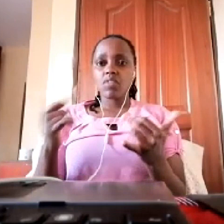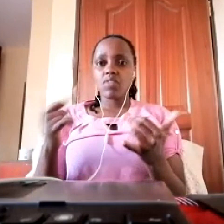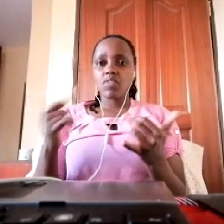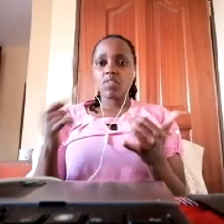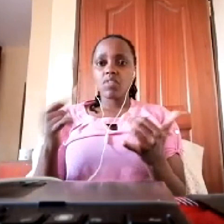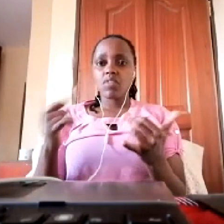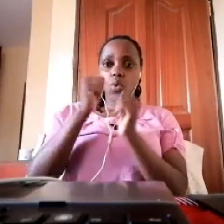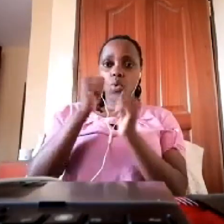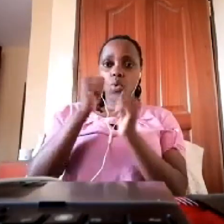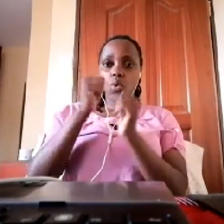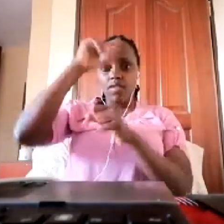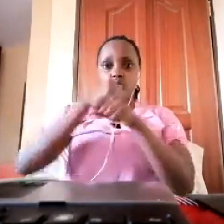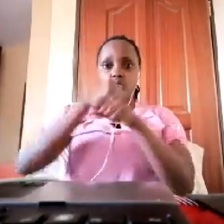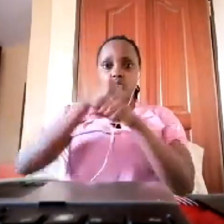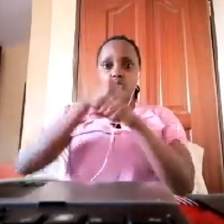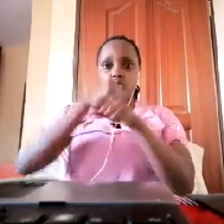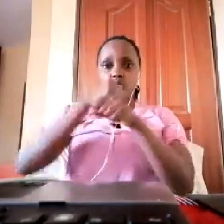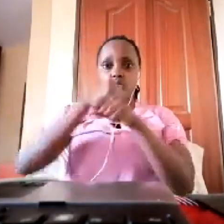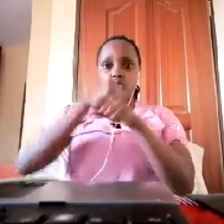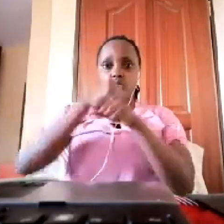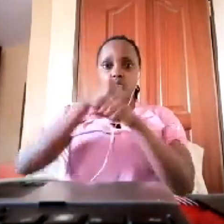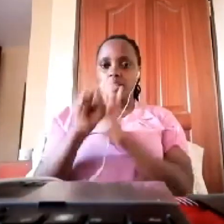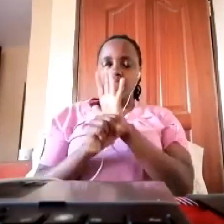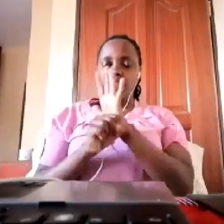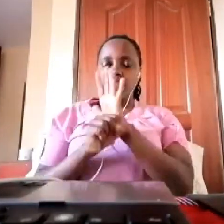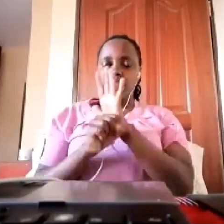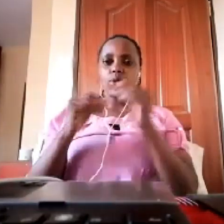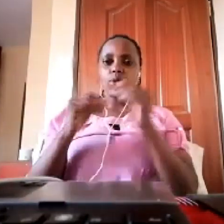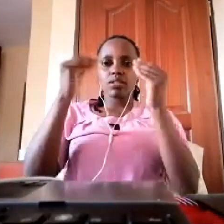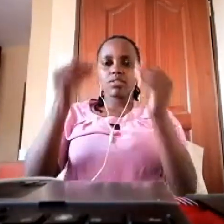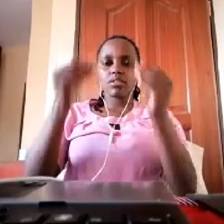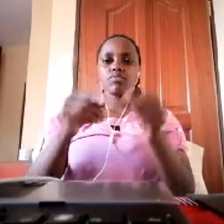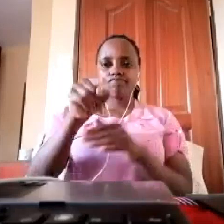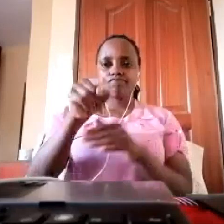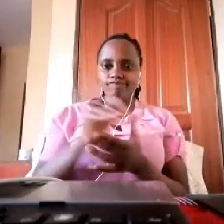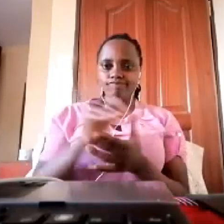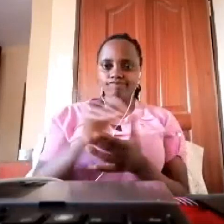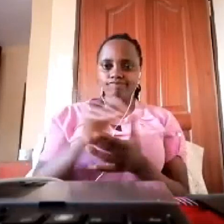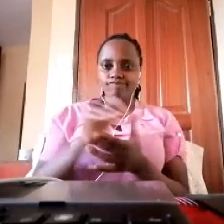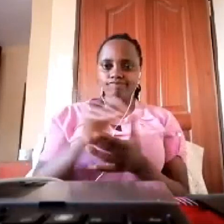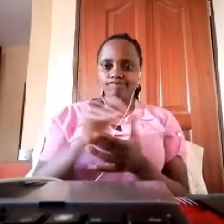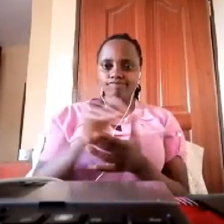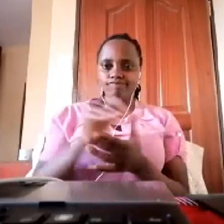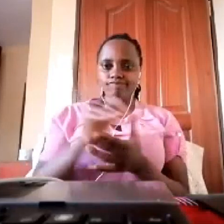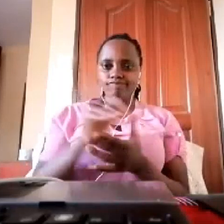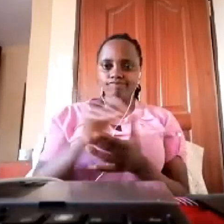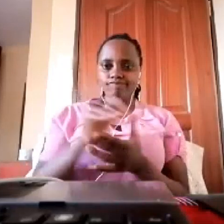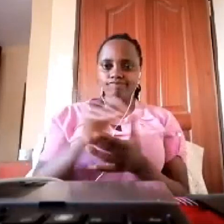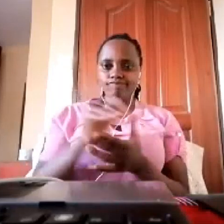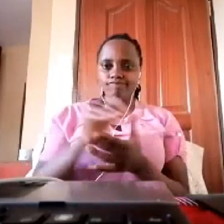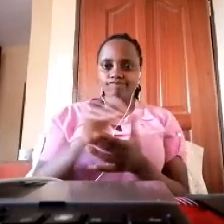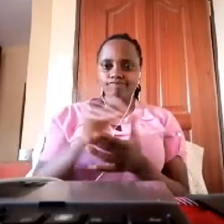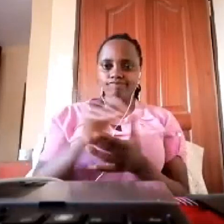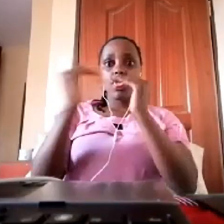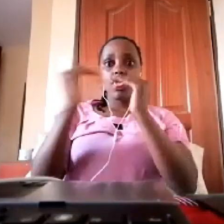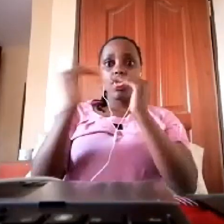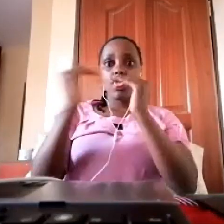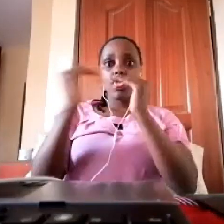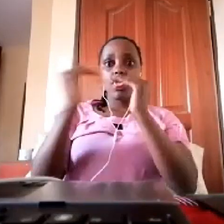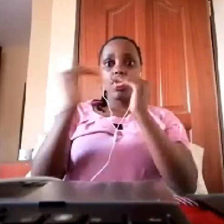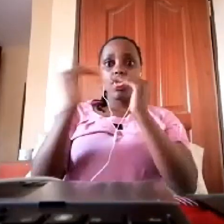government to ensure that the state report is submitted to that effect. So this is how far we've gone at the level of the